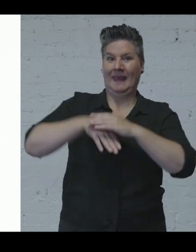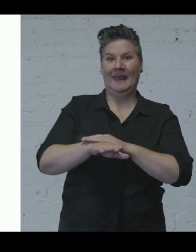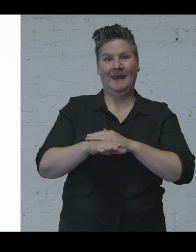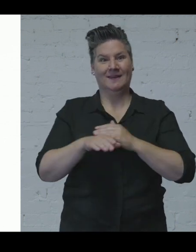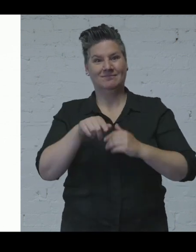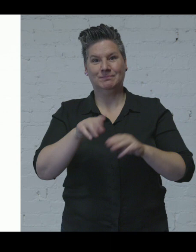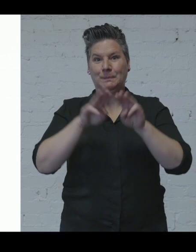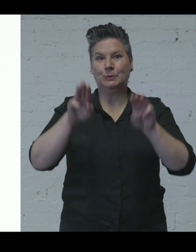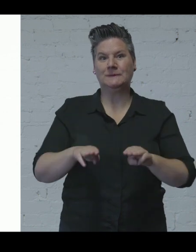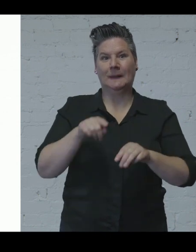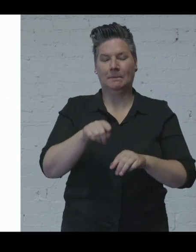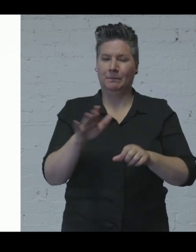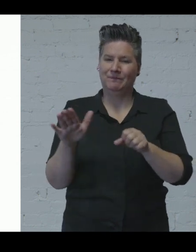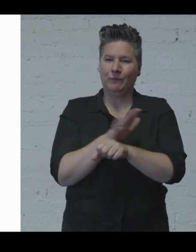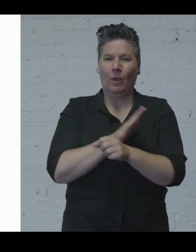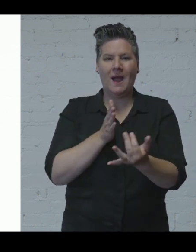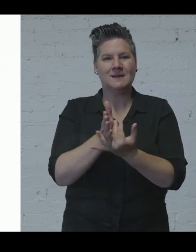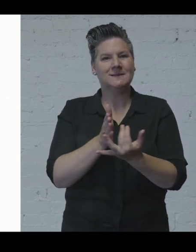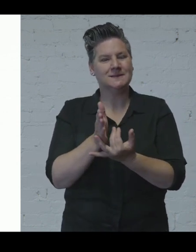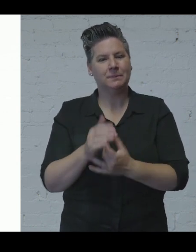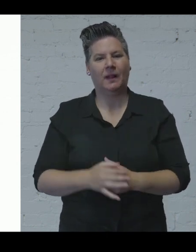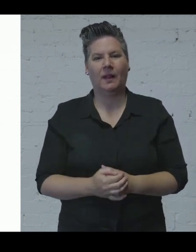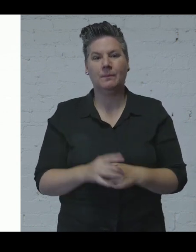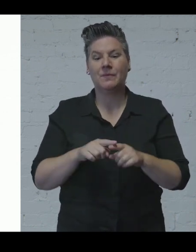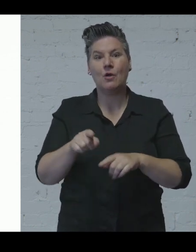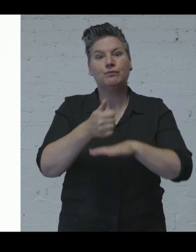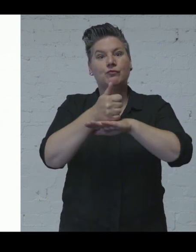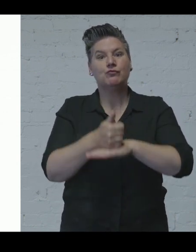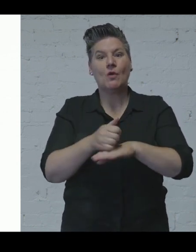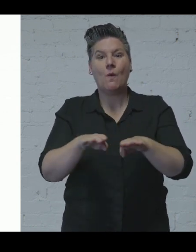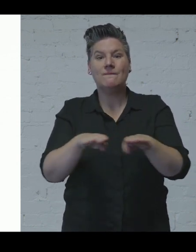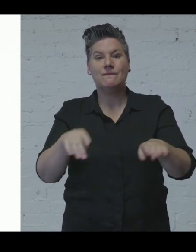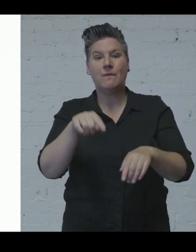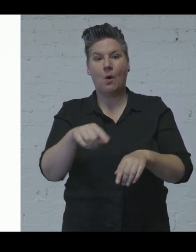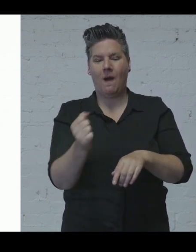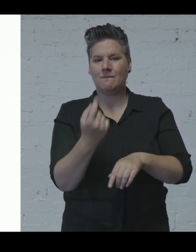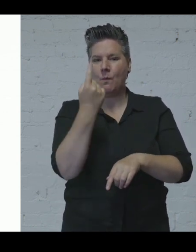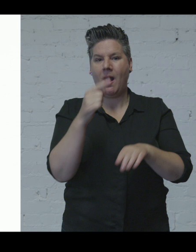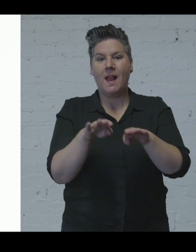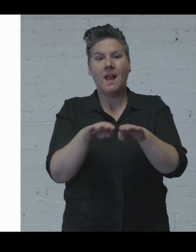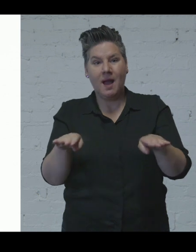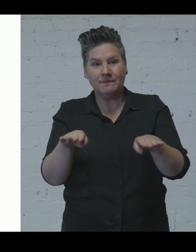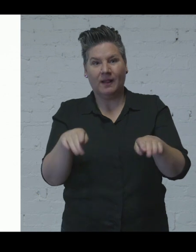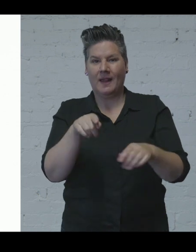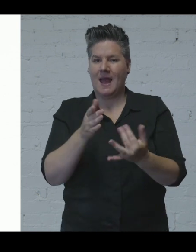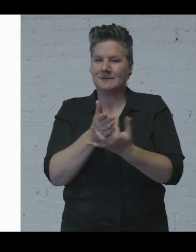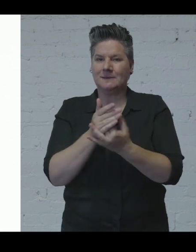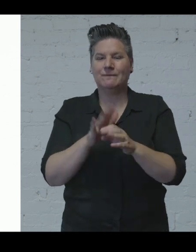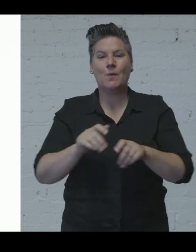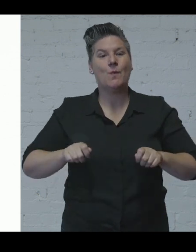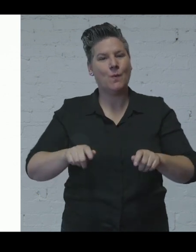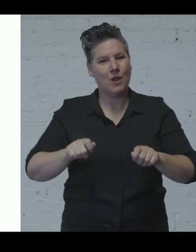and the ground floor is on one level and accessible for wheelchair users. To the right of the entrance is the reception